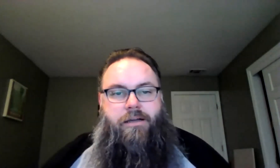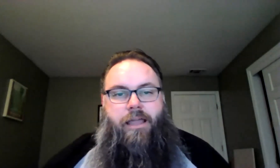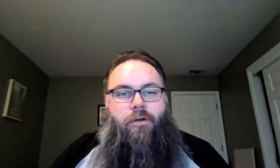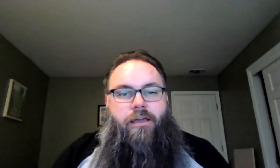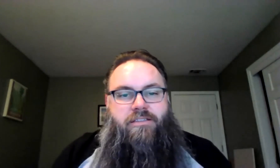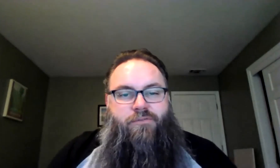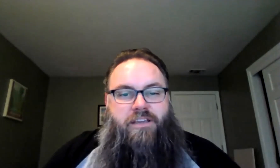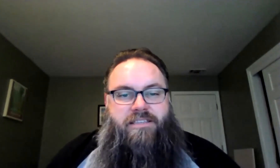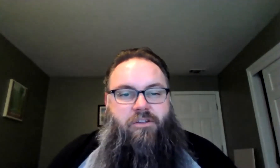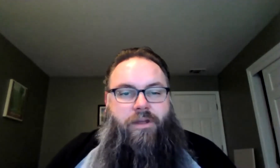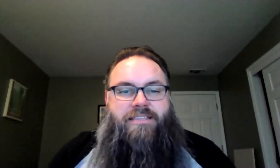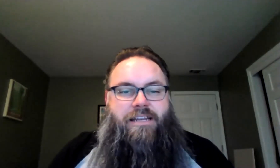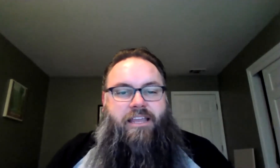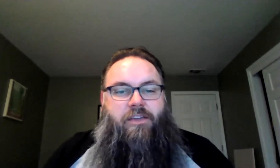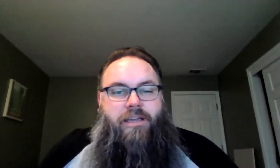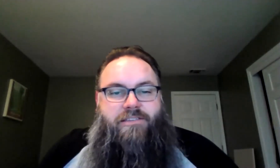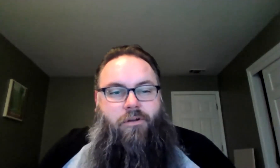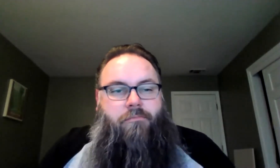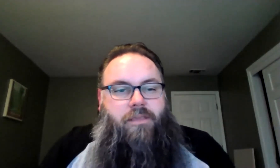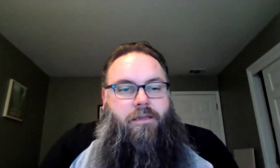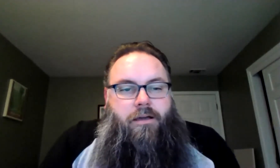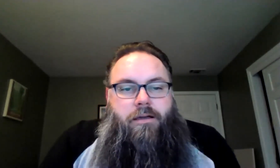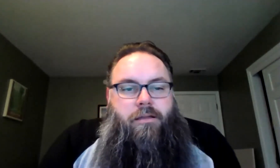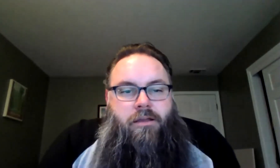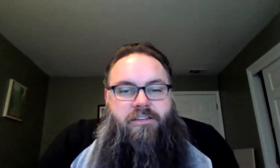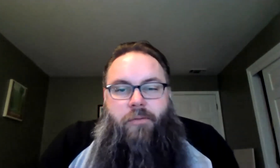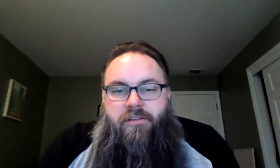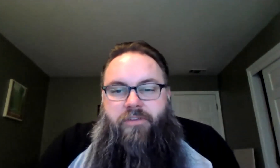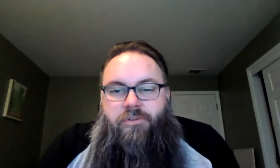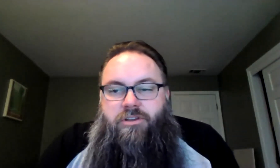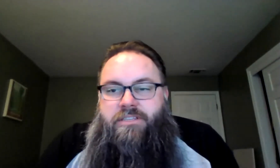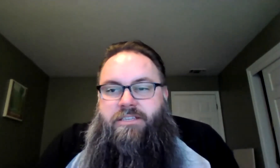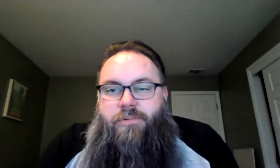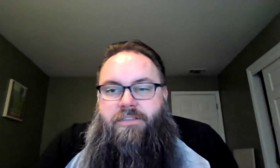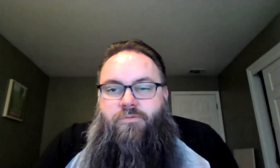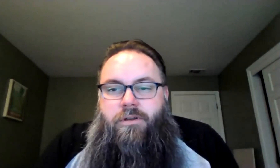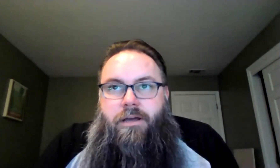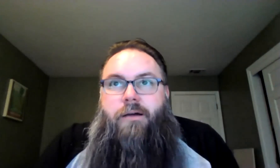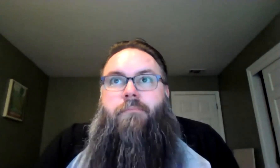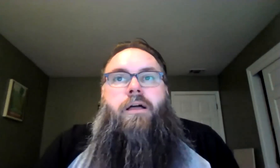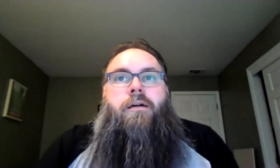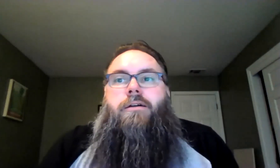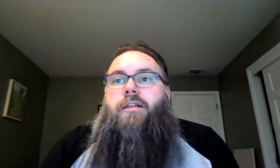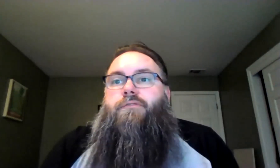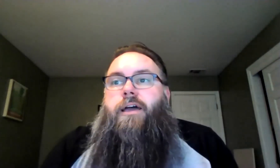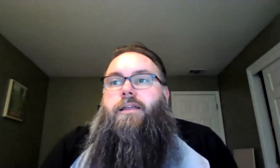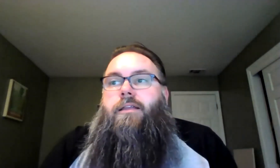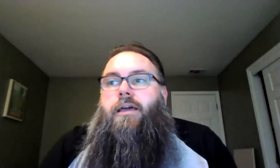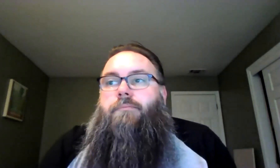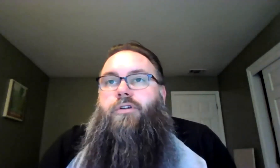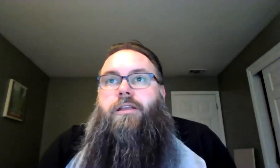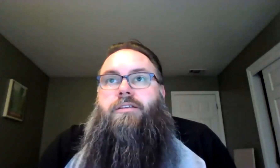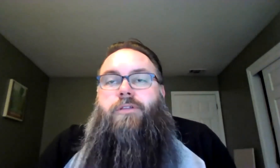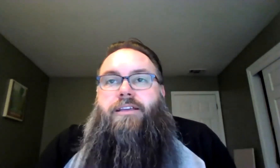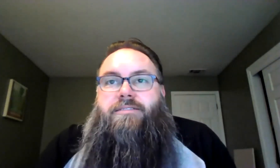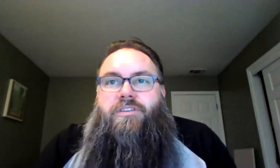important area to fix in the rate study anyways from the Department of Developmental Services, but this would codify it